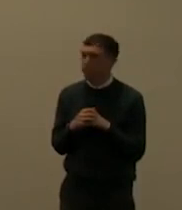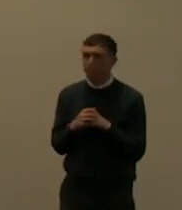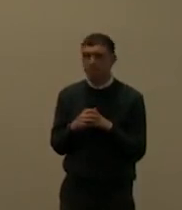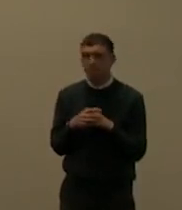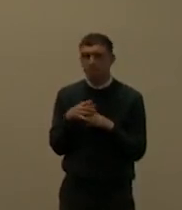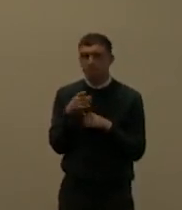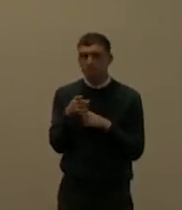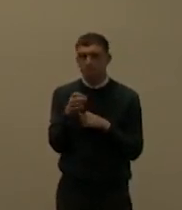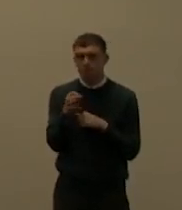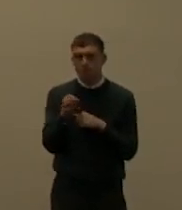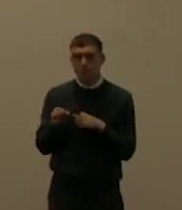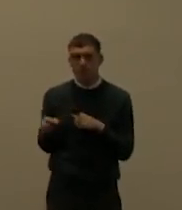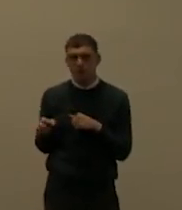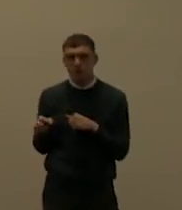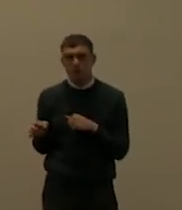deploy